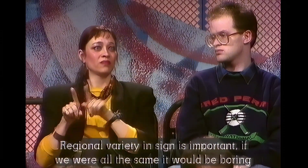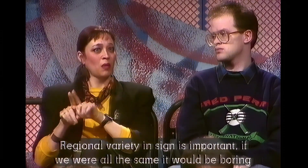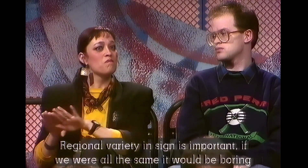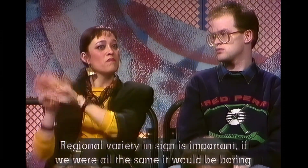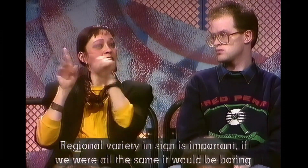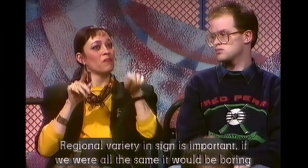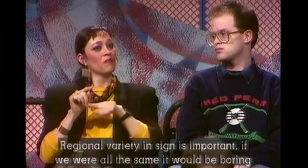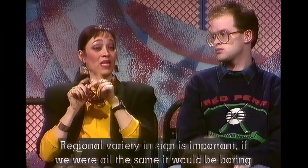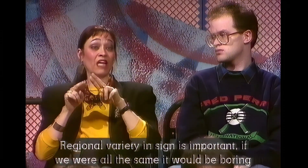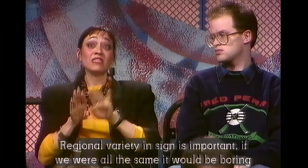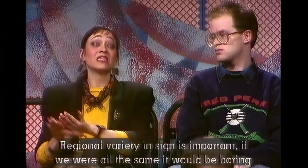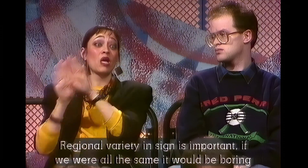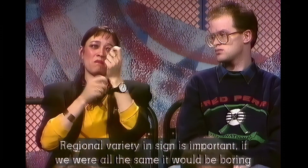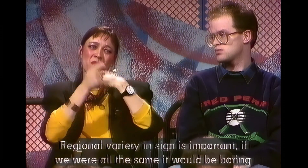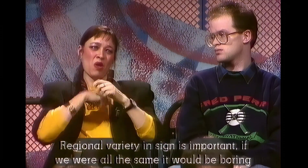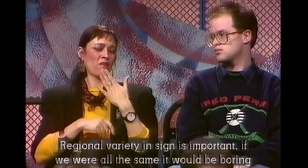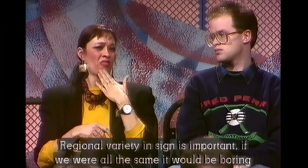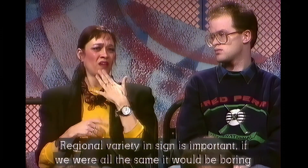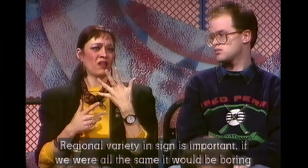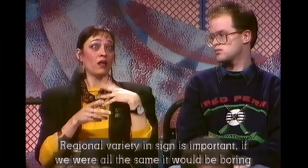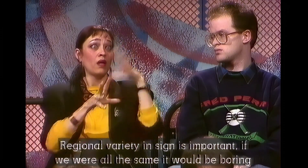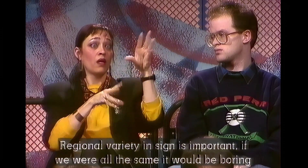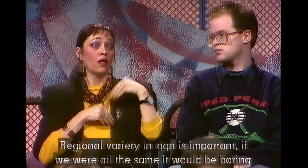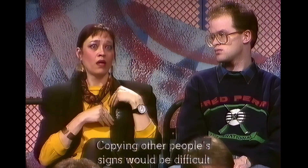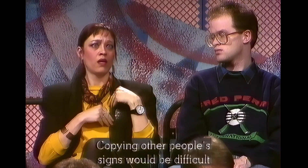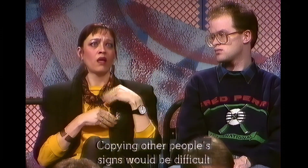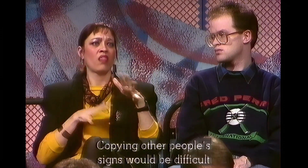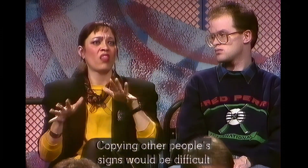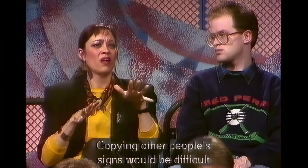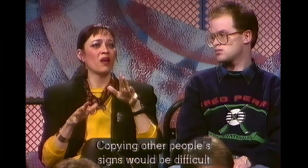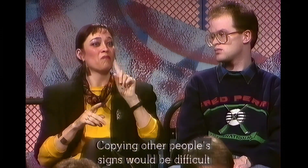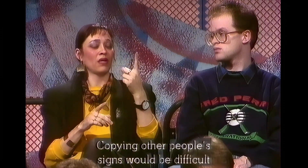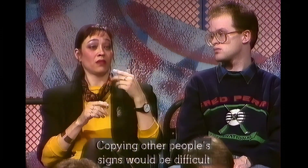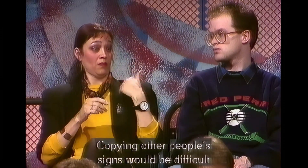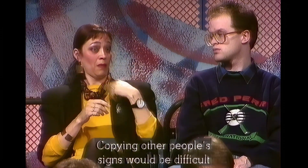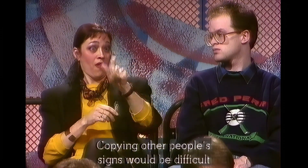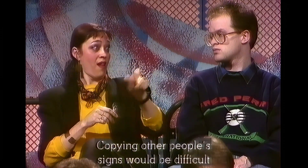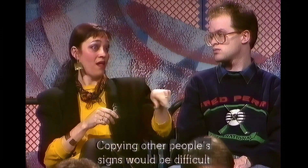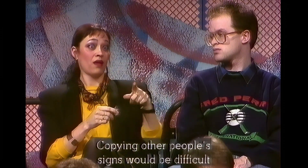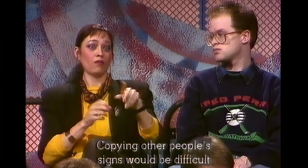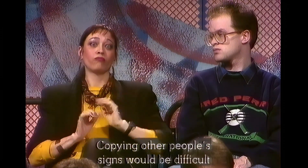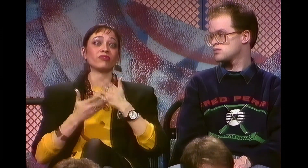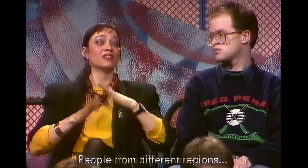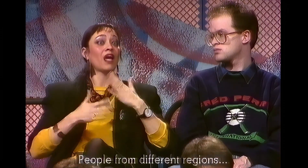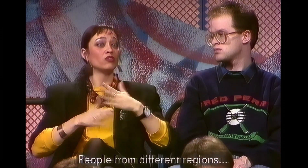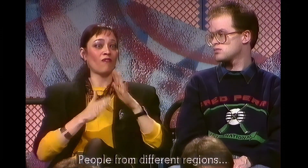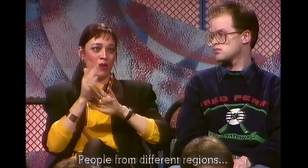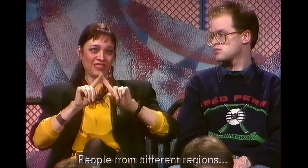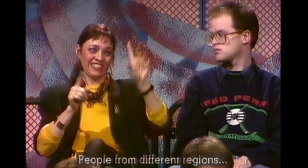very important. If we were all the same, it would be very boring. Also, copying other people's signs would be difficult. People and presenters from